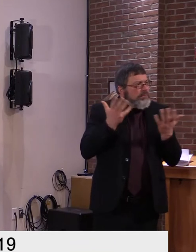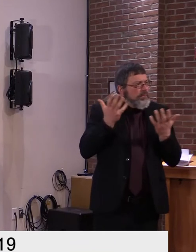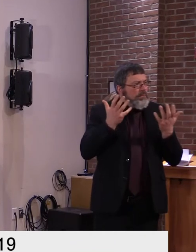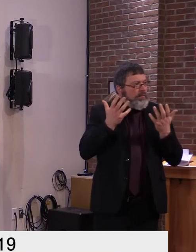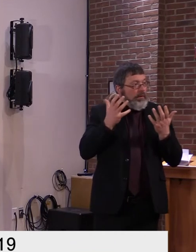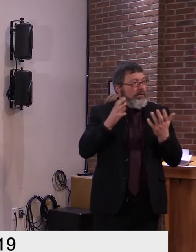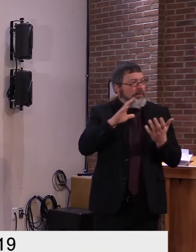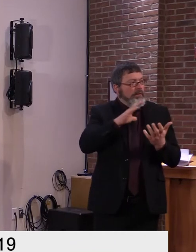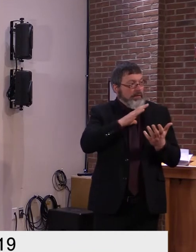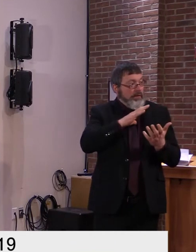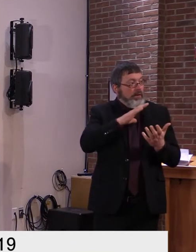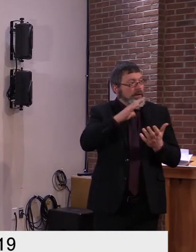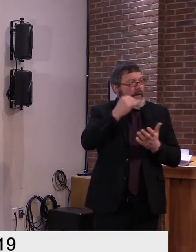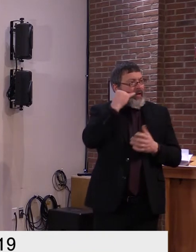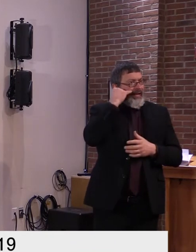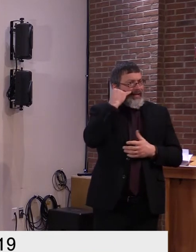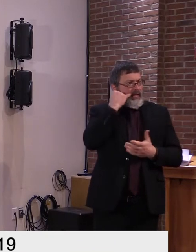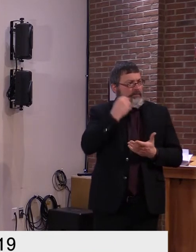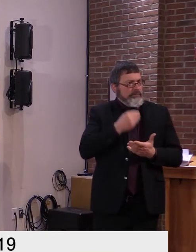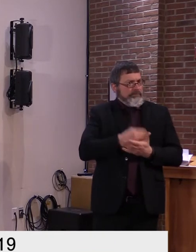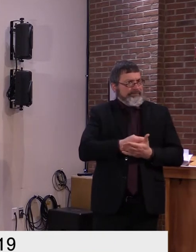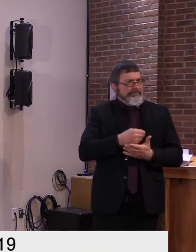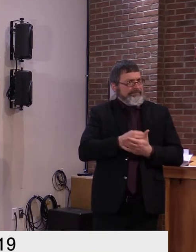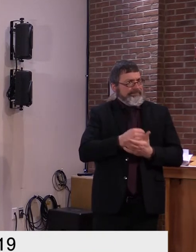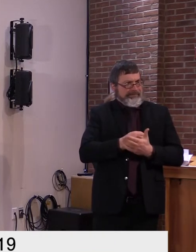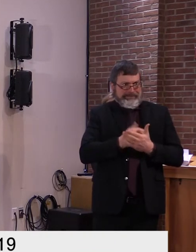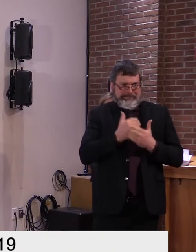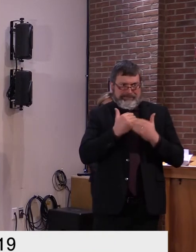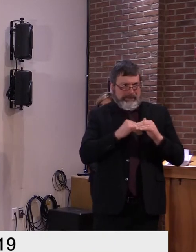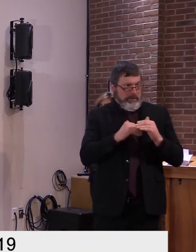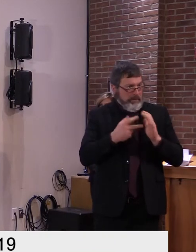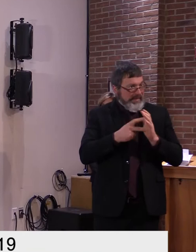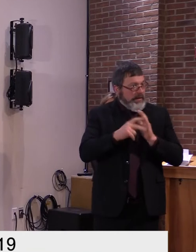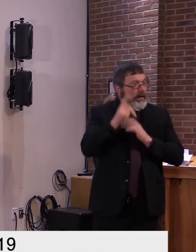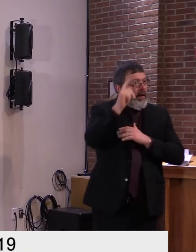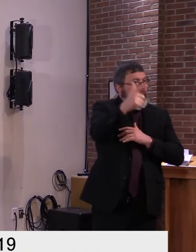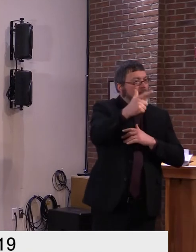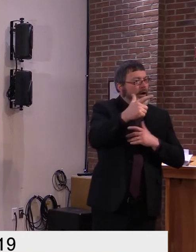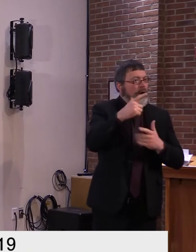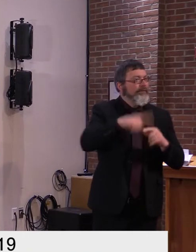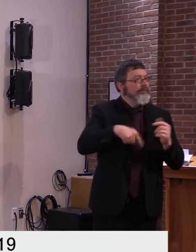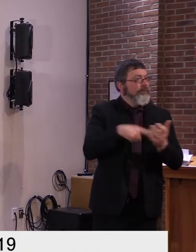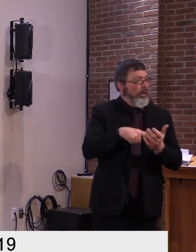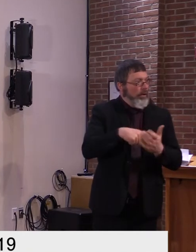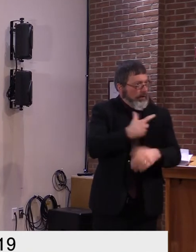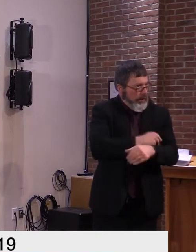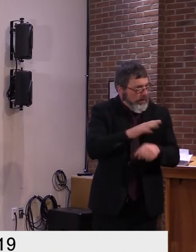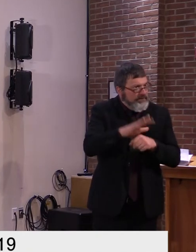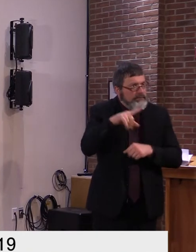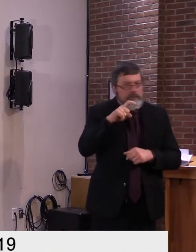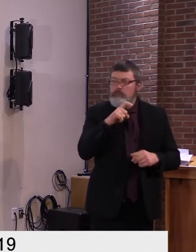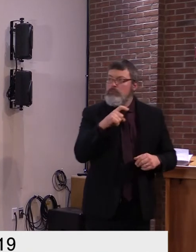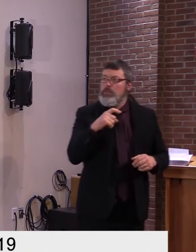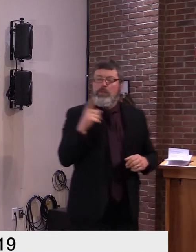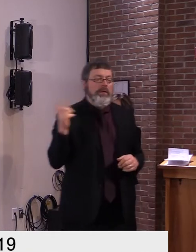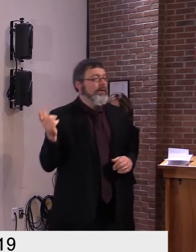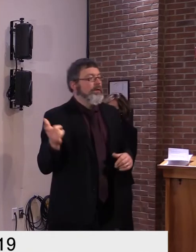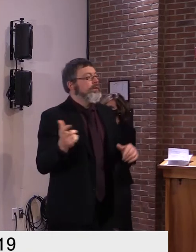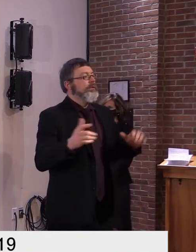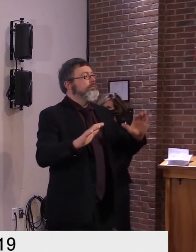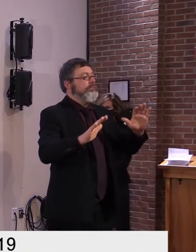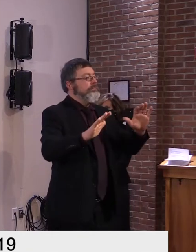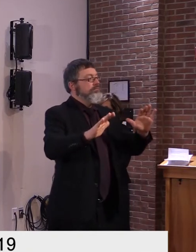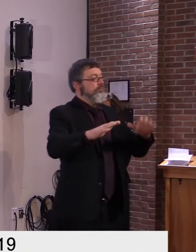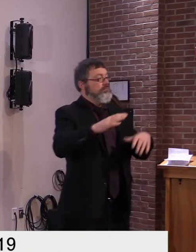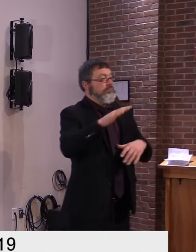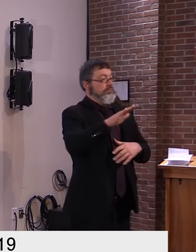line? So I think what you're saying, though, is the vaccine free to people? And the answer to that